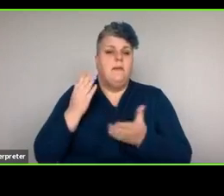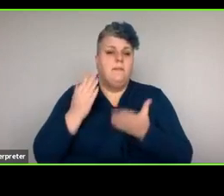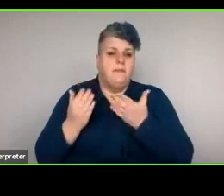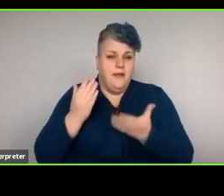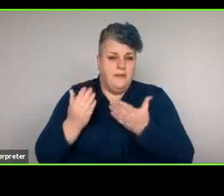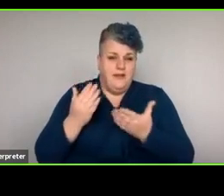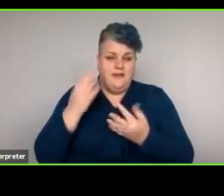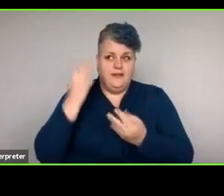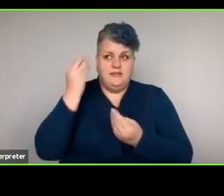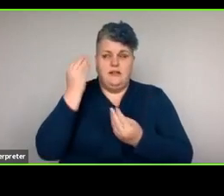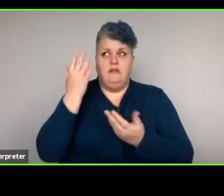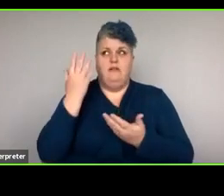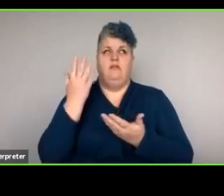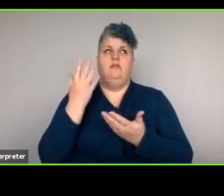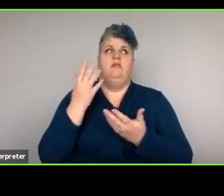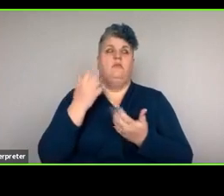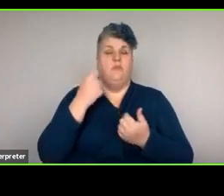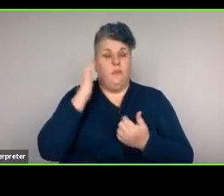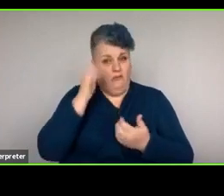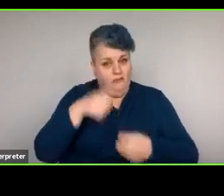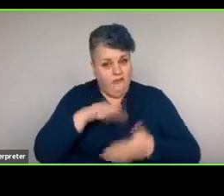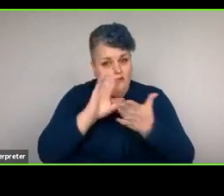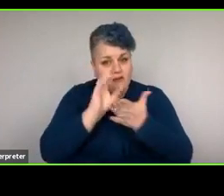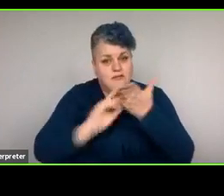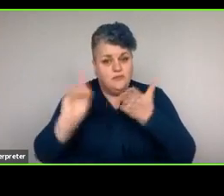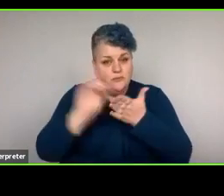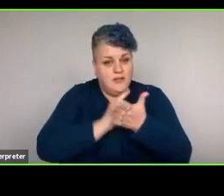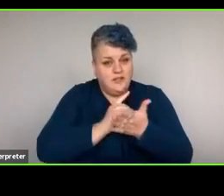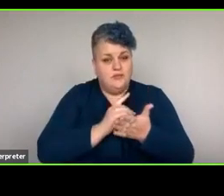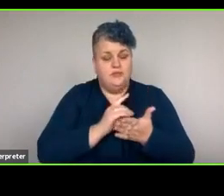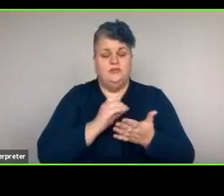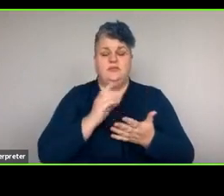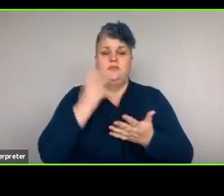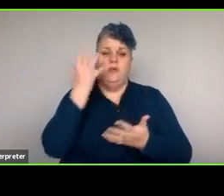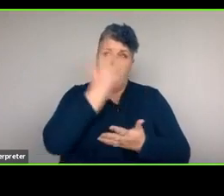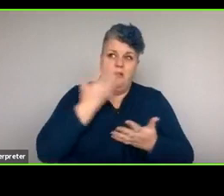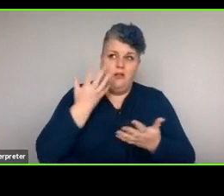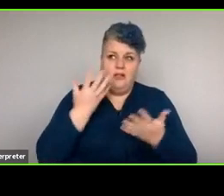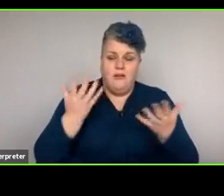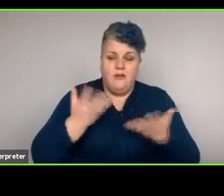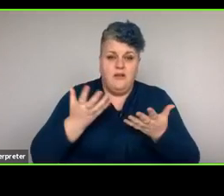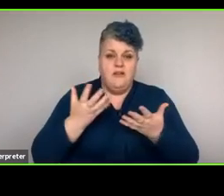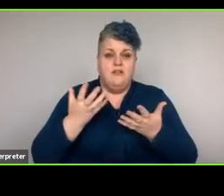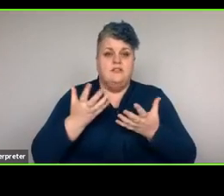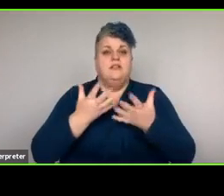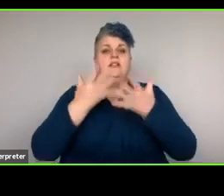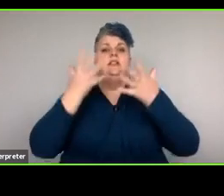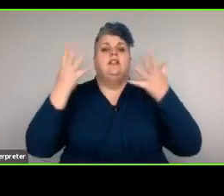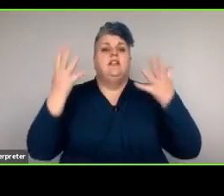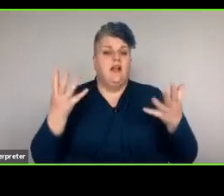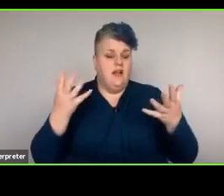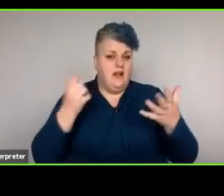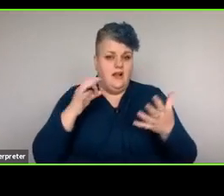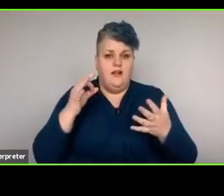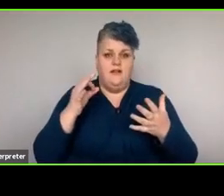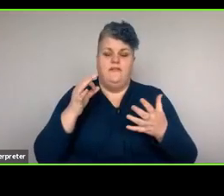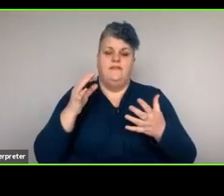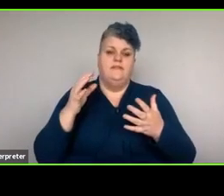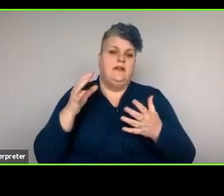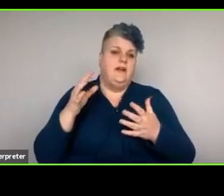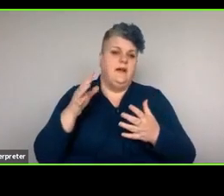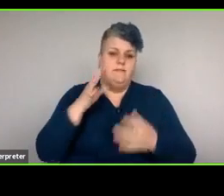to consider what discrimination has meant to you and what it could potentially look like. There's a lot of abuse